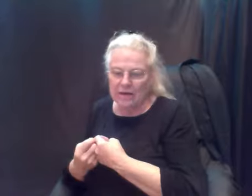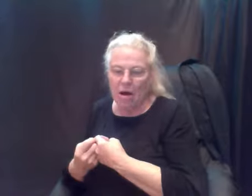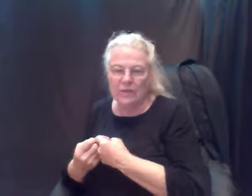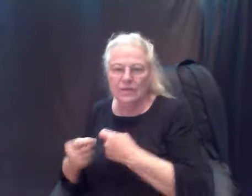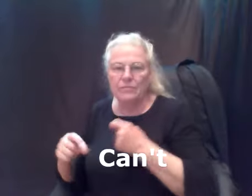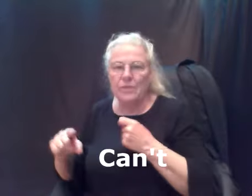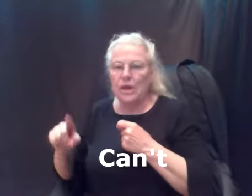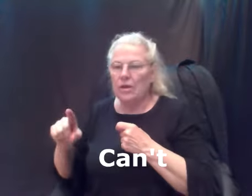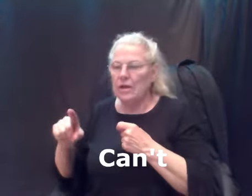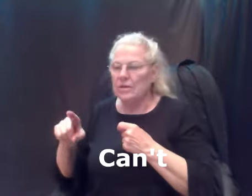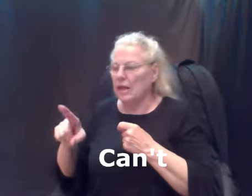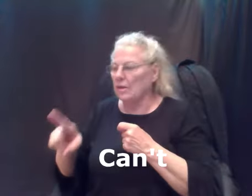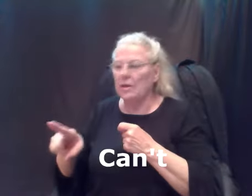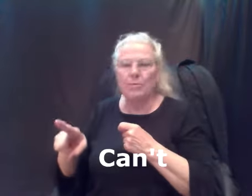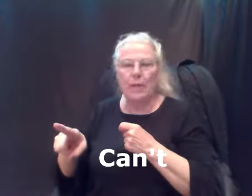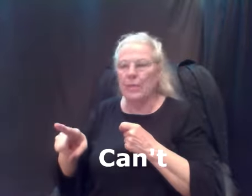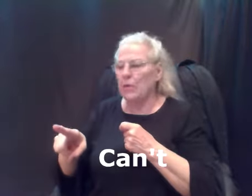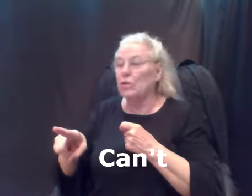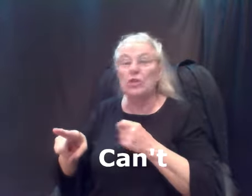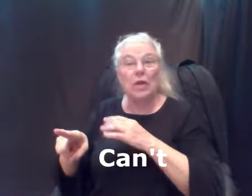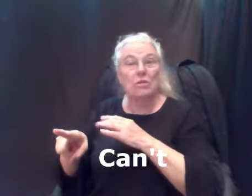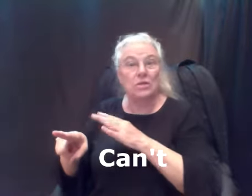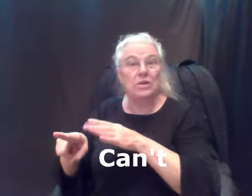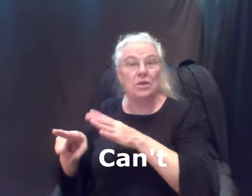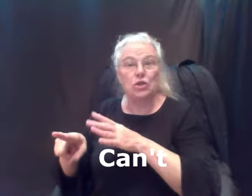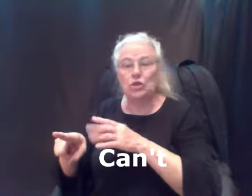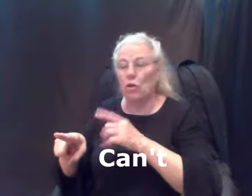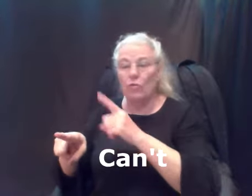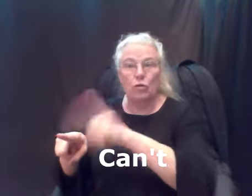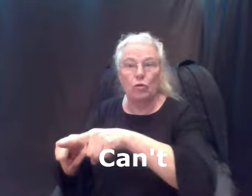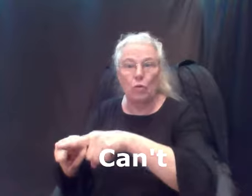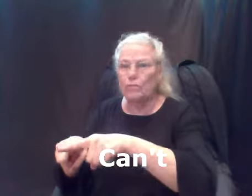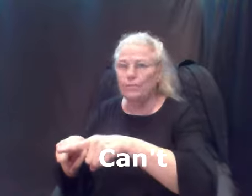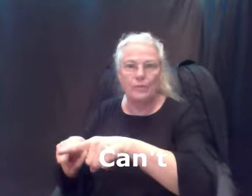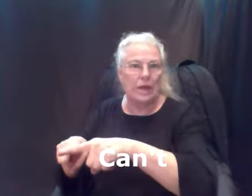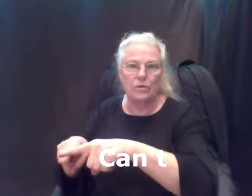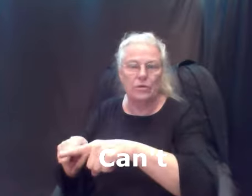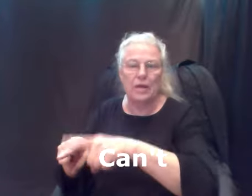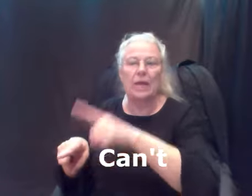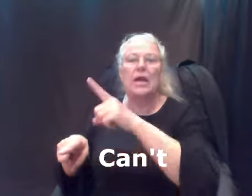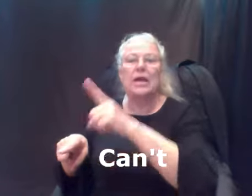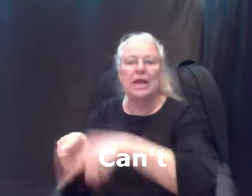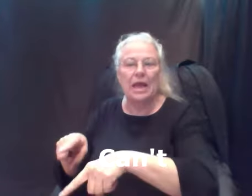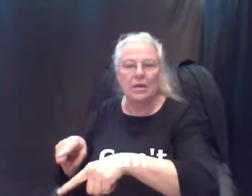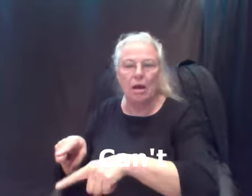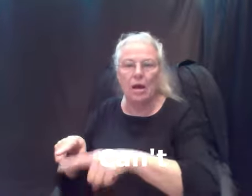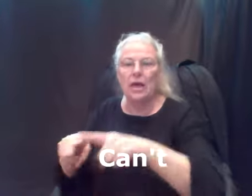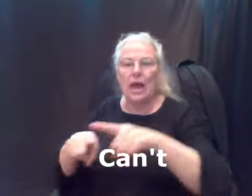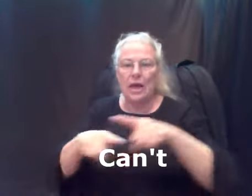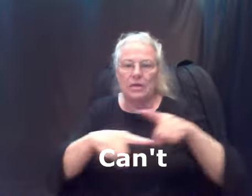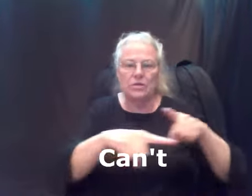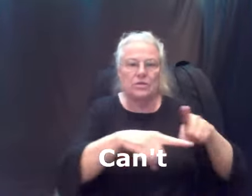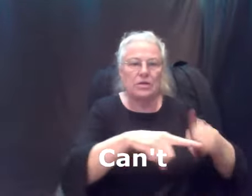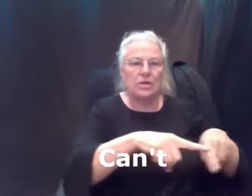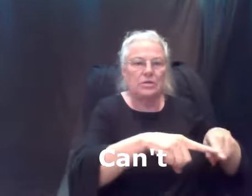Cannot. It's like a little baby reaching out to touch a stove and you go, can't do that. Cannot. And it's just